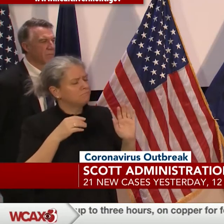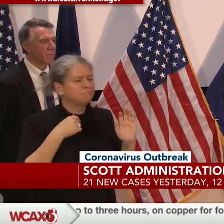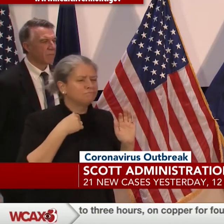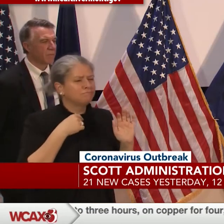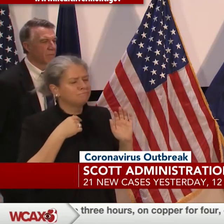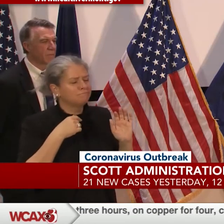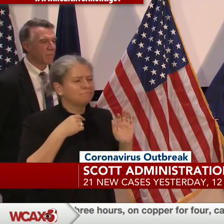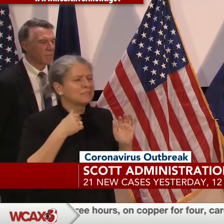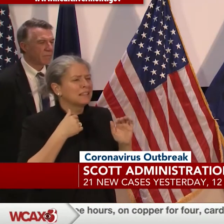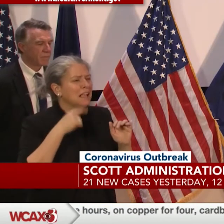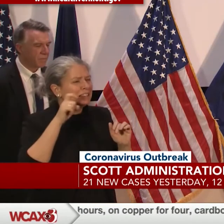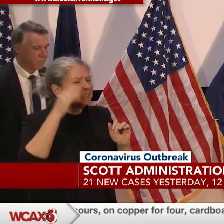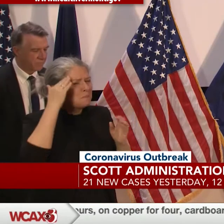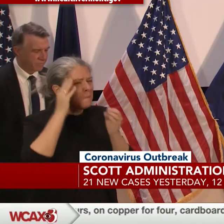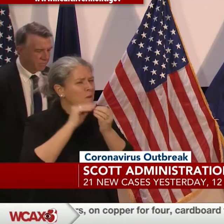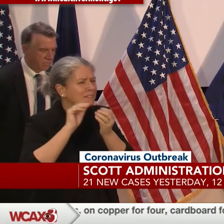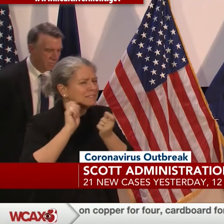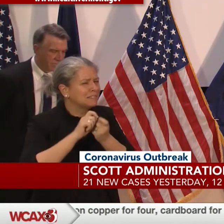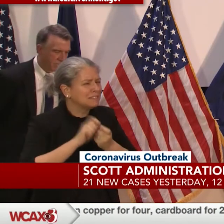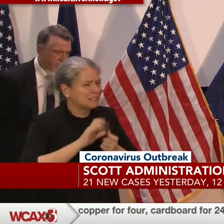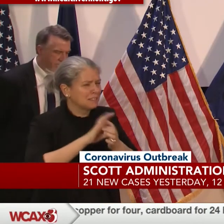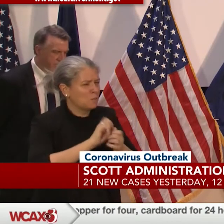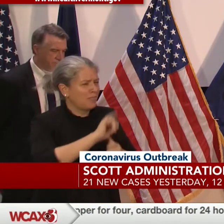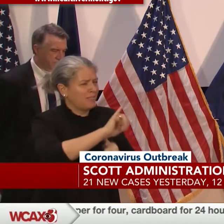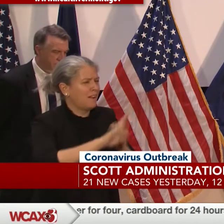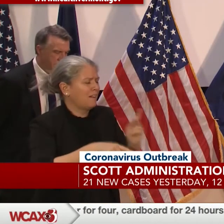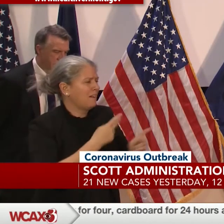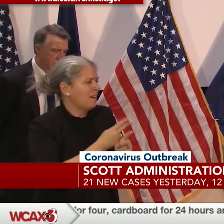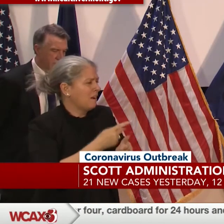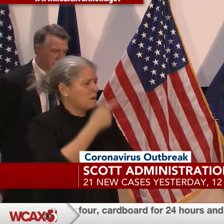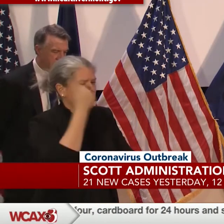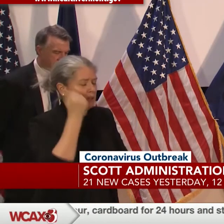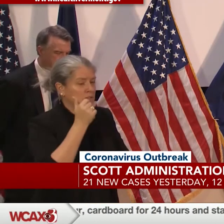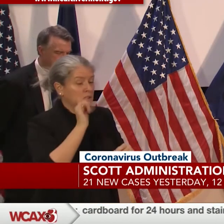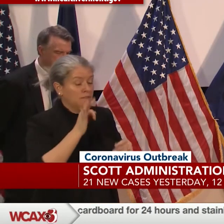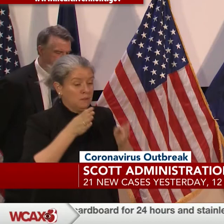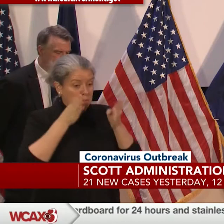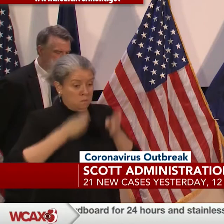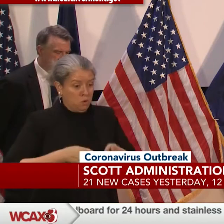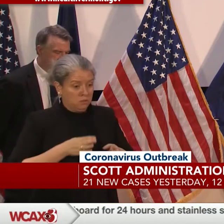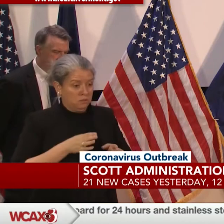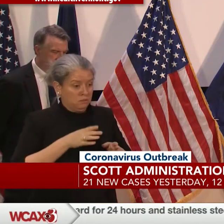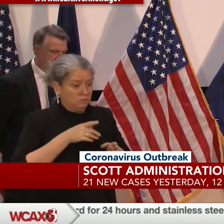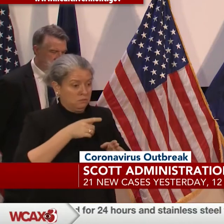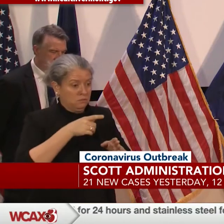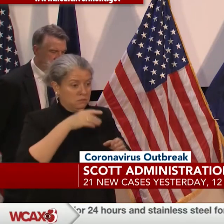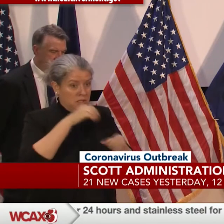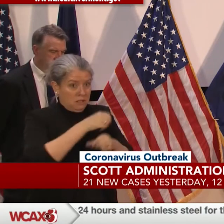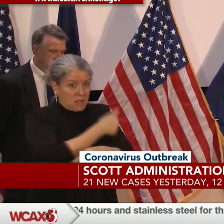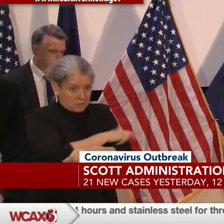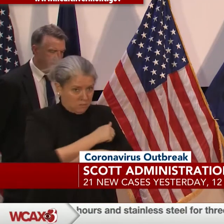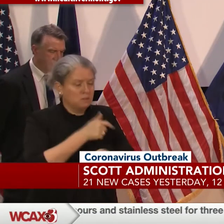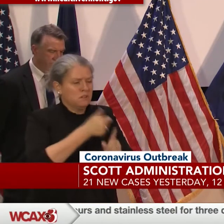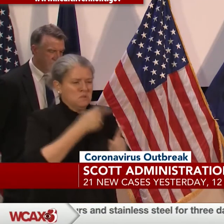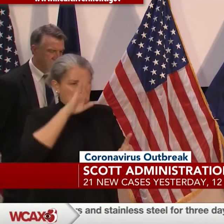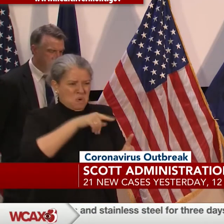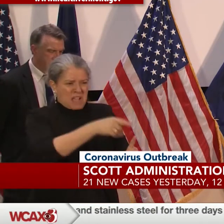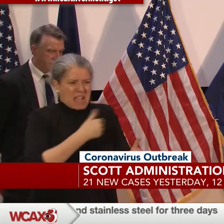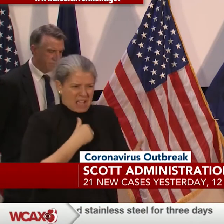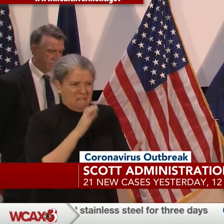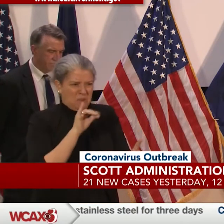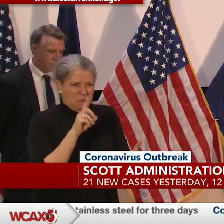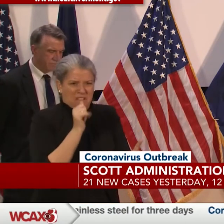cases, because clearly anybody who is either known COVID-19 or a person